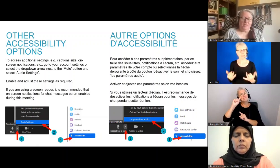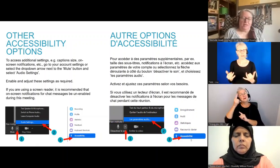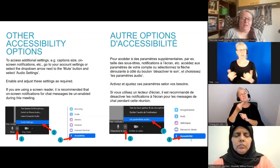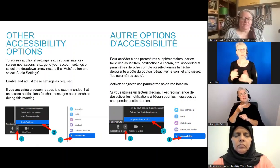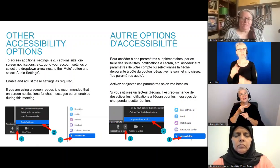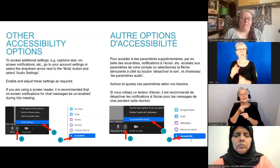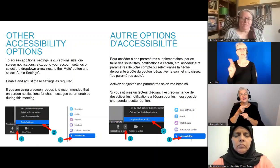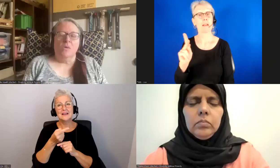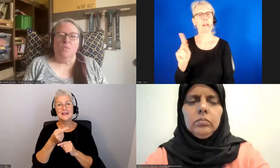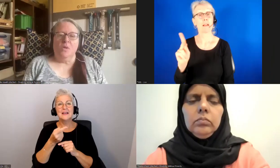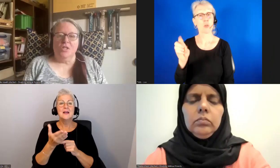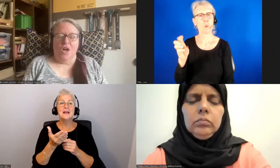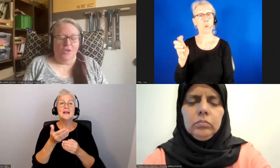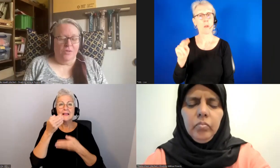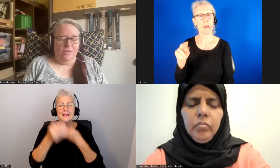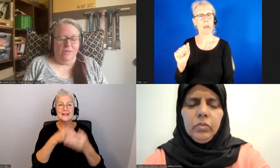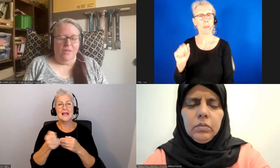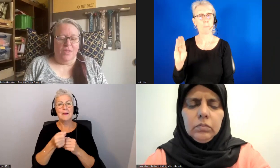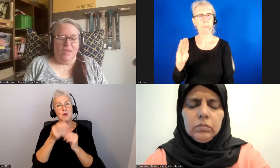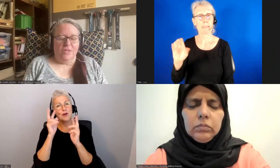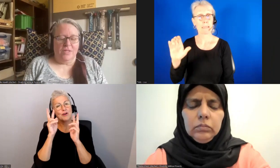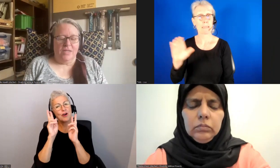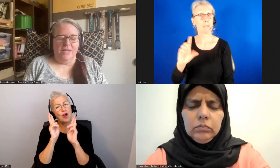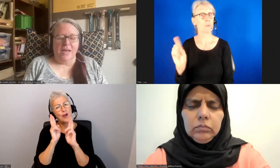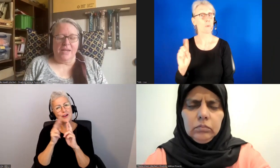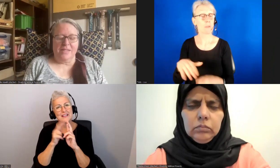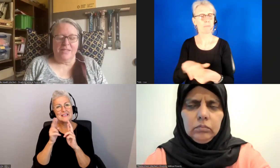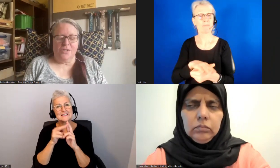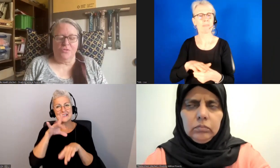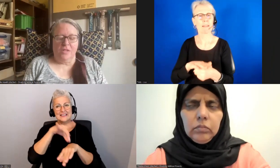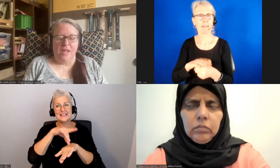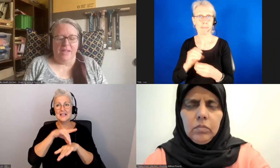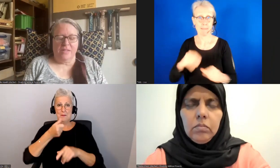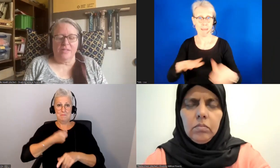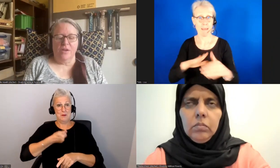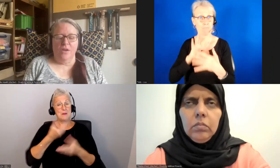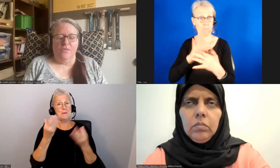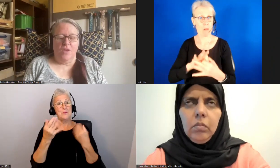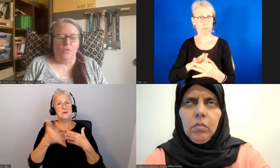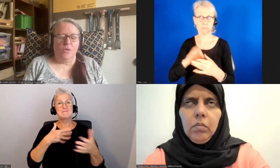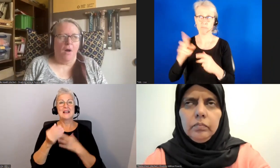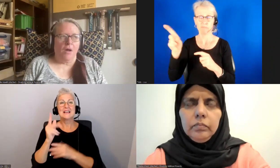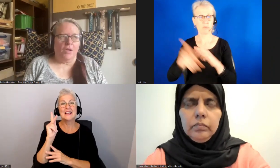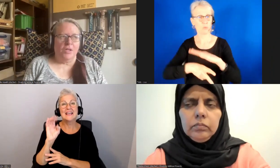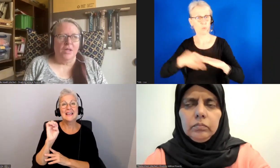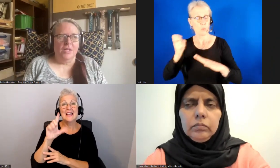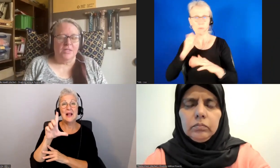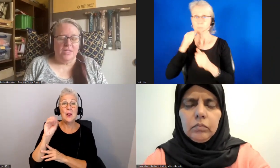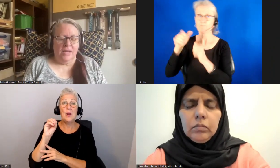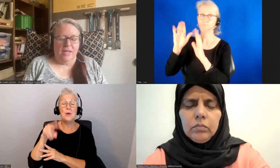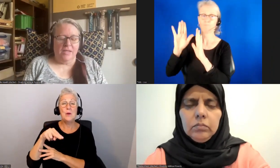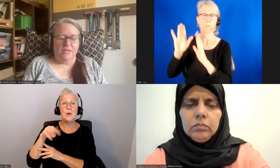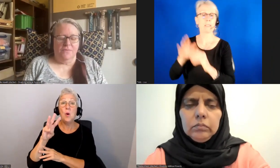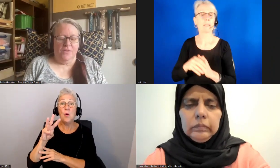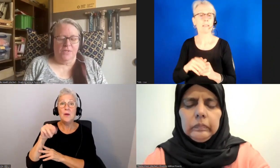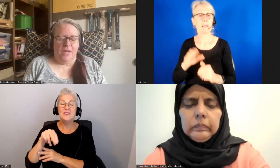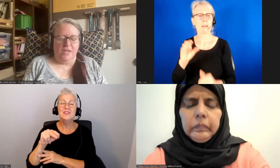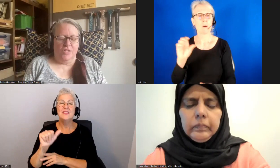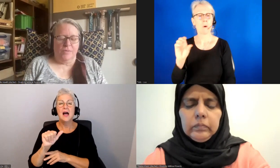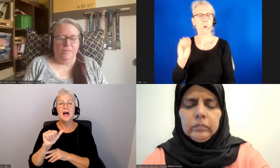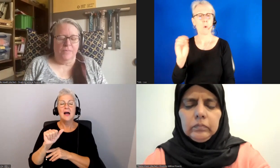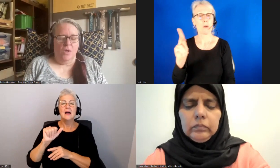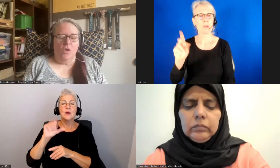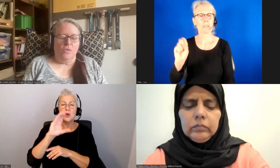Kelowna, BC, which is on the unceded and ancestral lands of the Okanagan Syilx